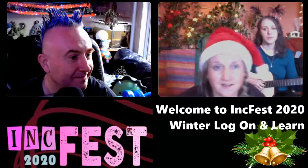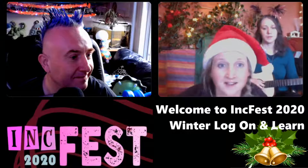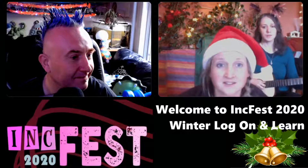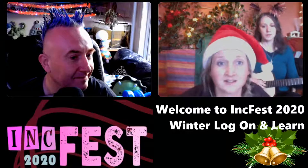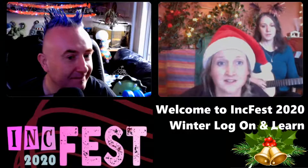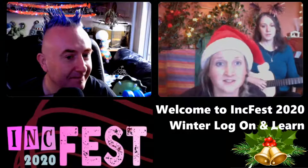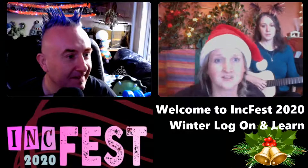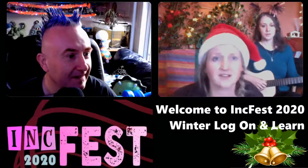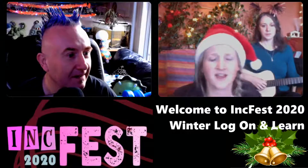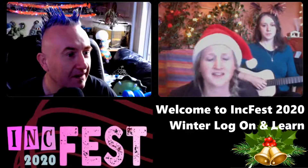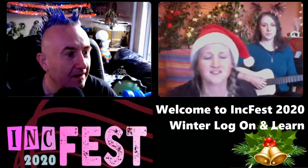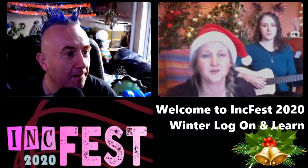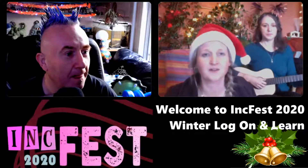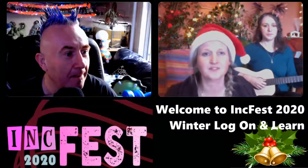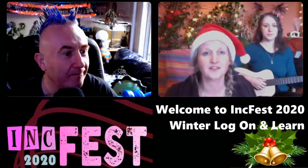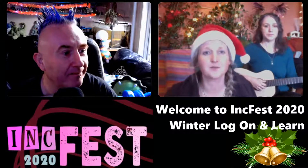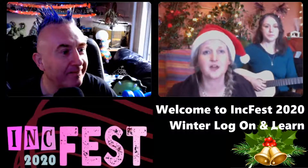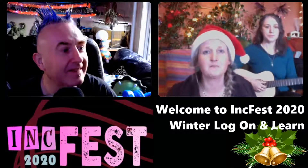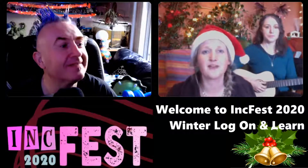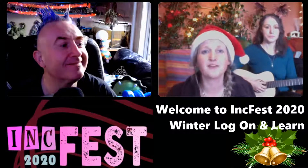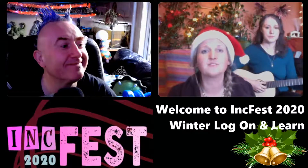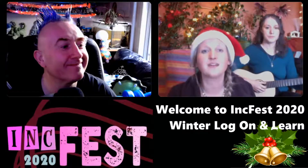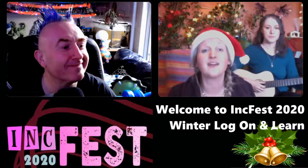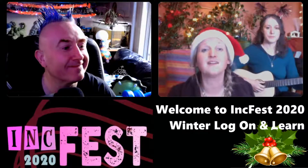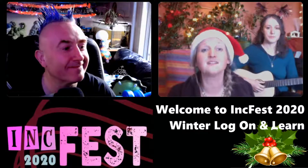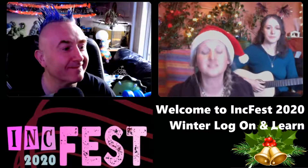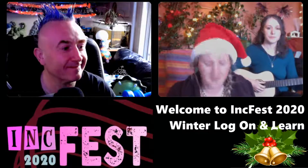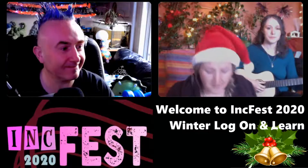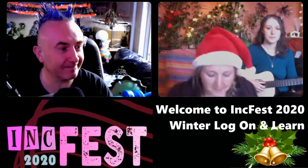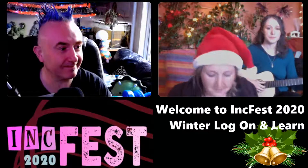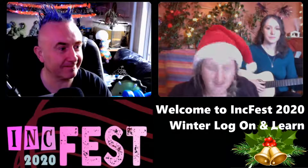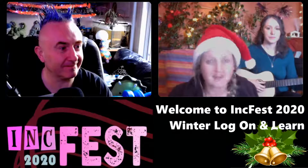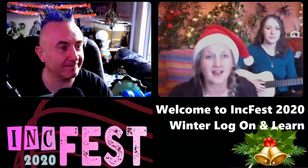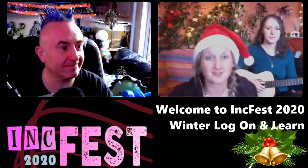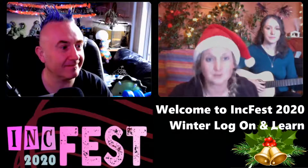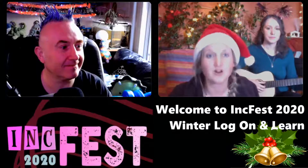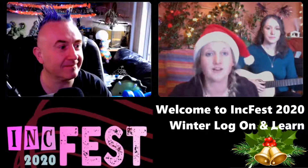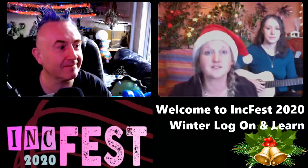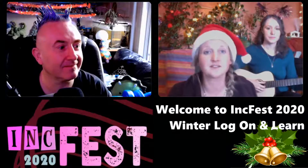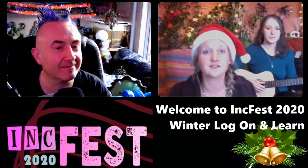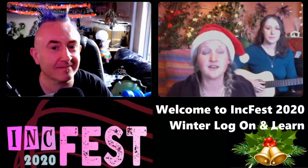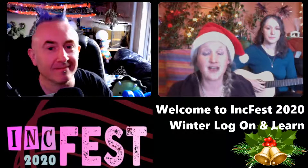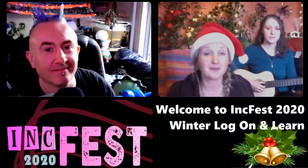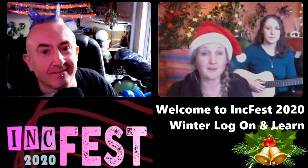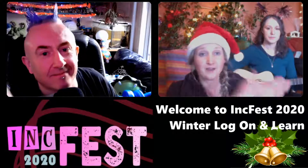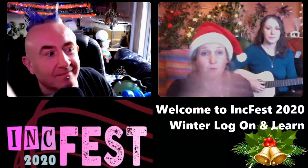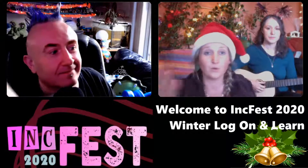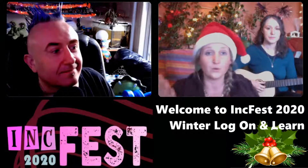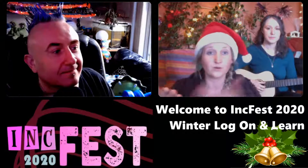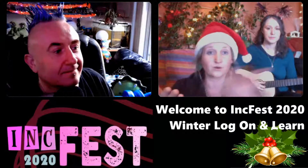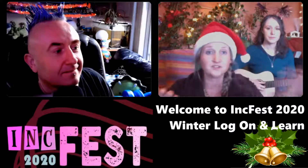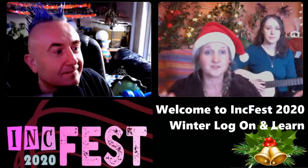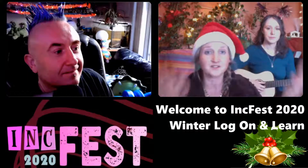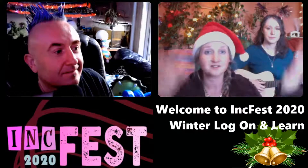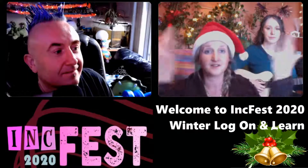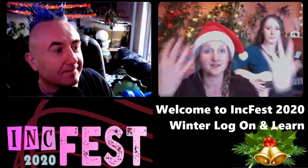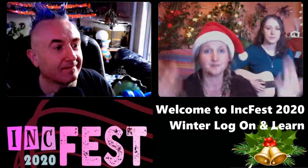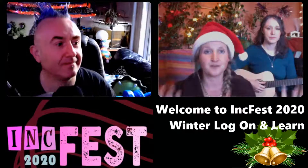is dying to do this as well. So here we go. May your days be merry and bright, and may all your Christmases be